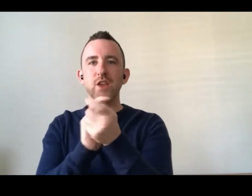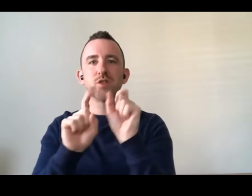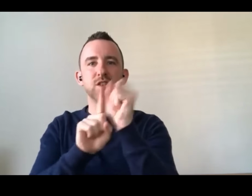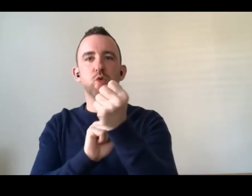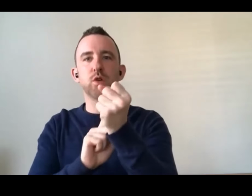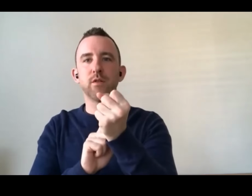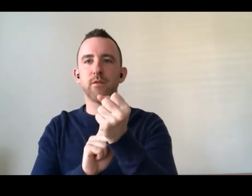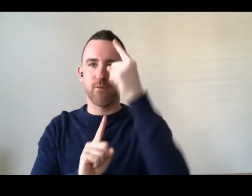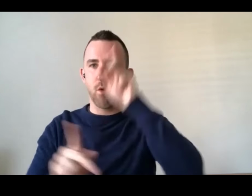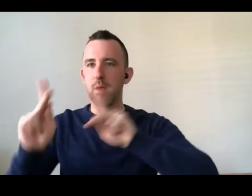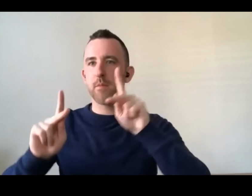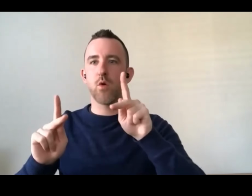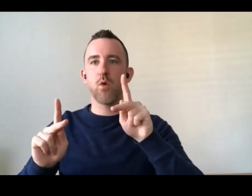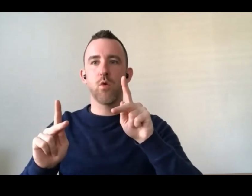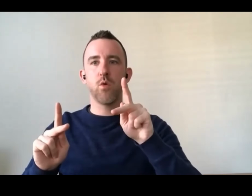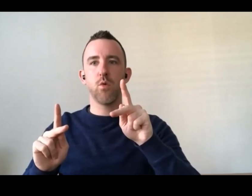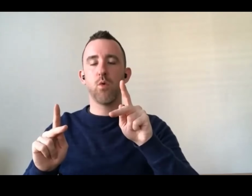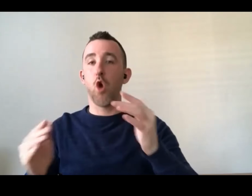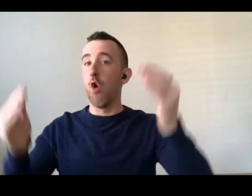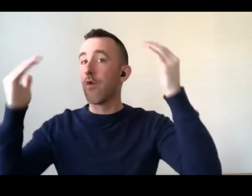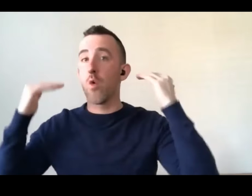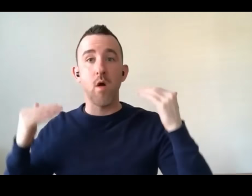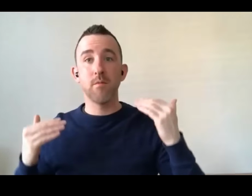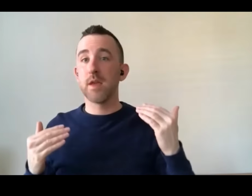with overwhelming hardship, or